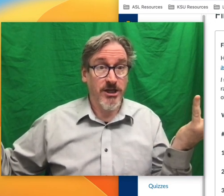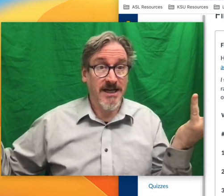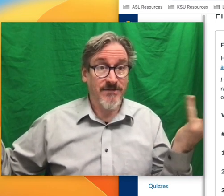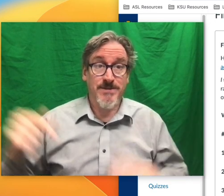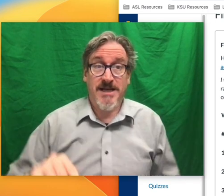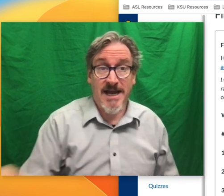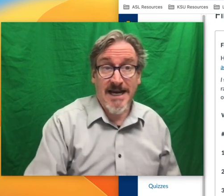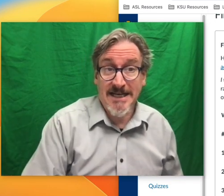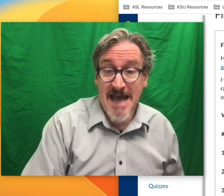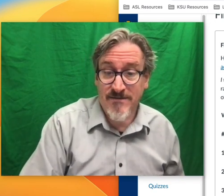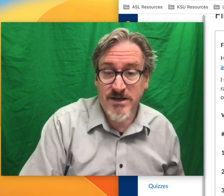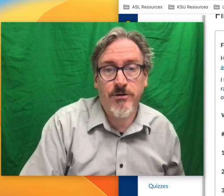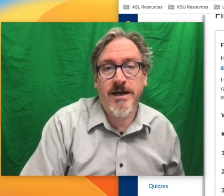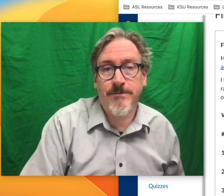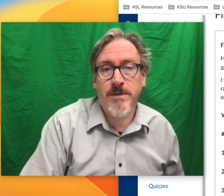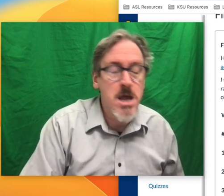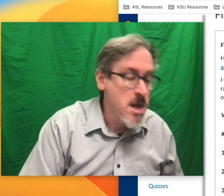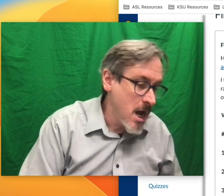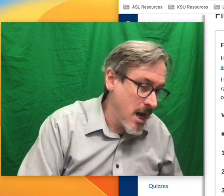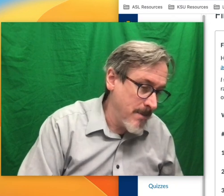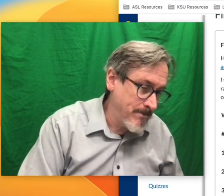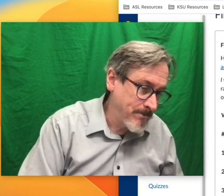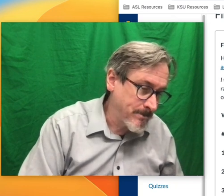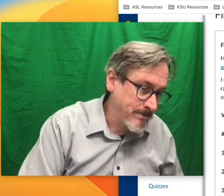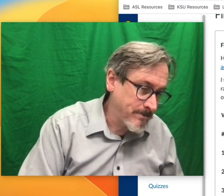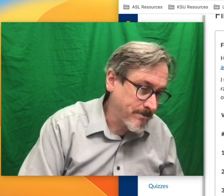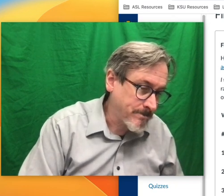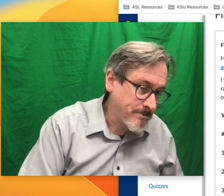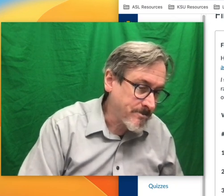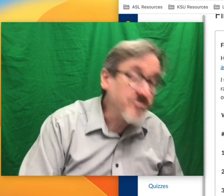sorry, you didn't give it to me, and I need to have it to grade it.